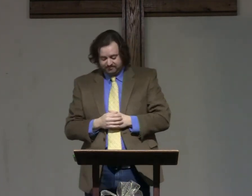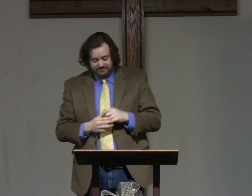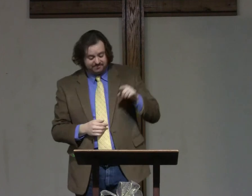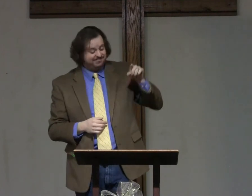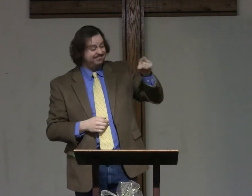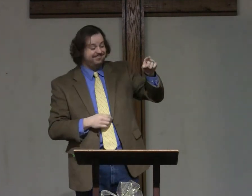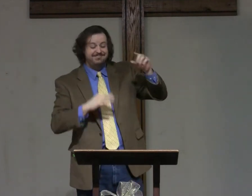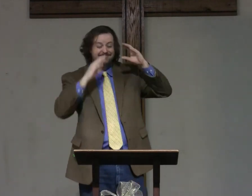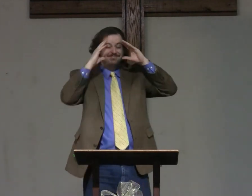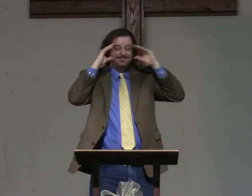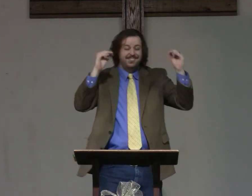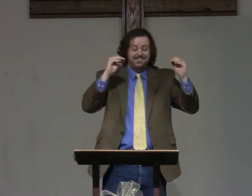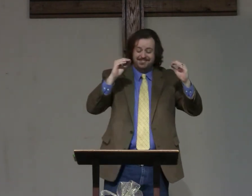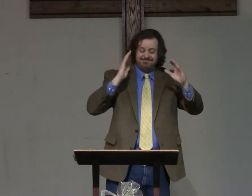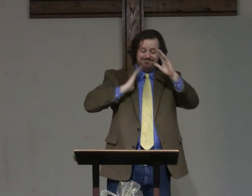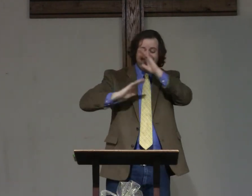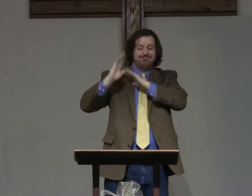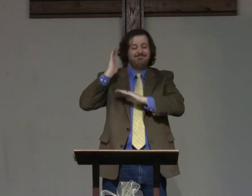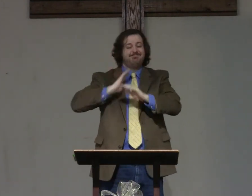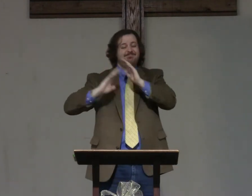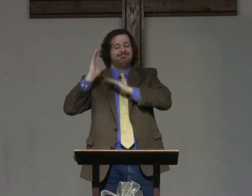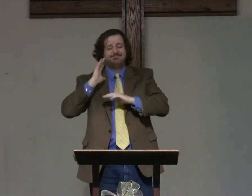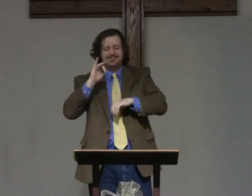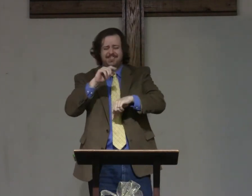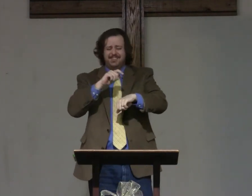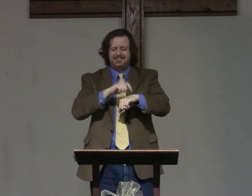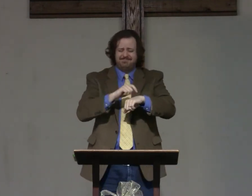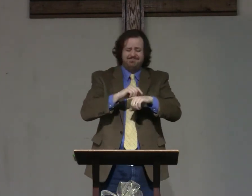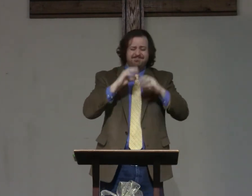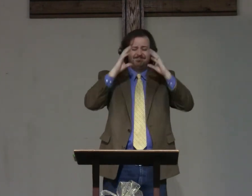It's interesting. Moses